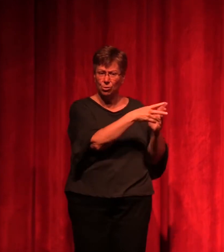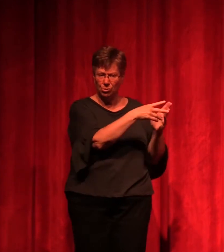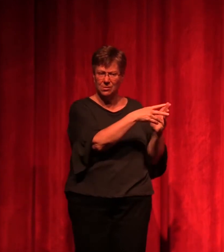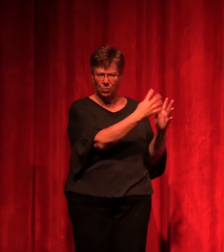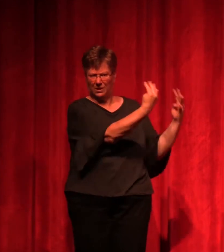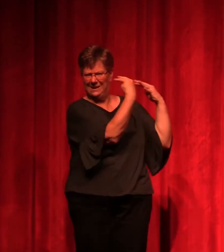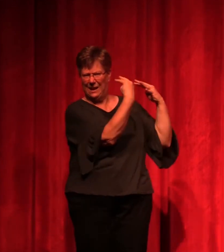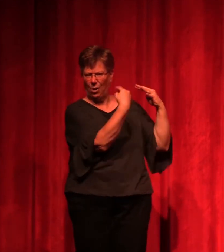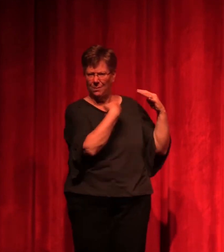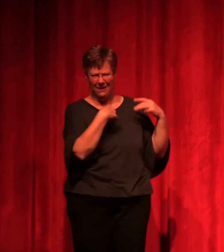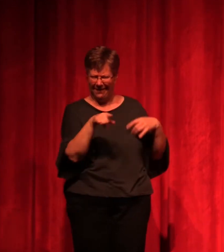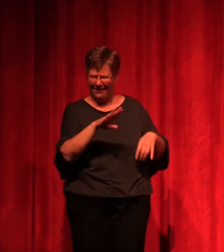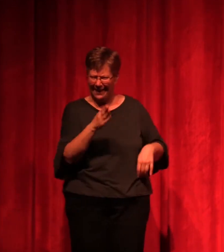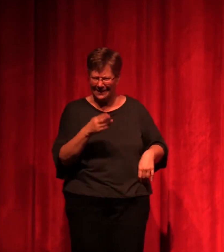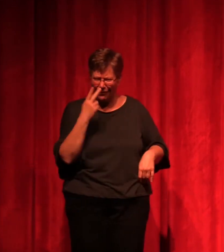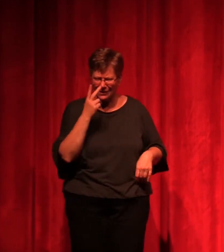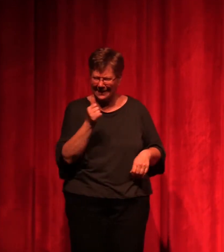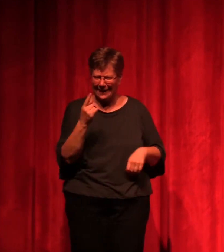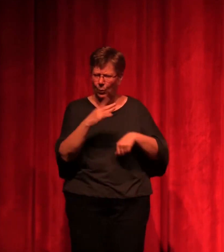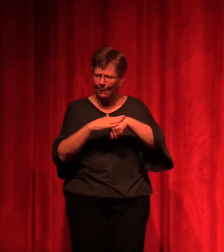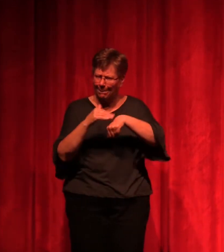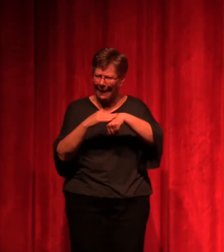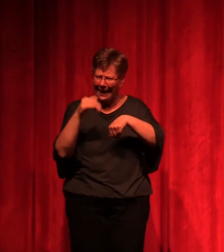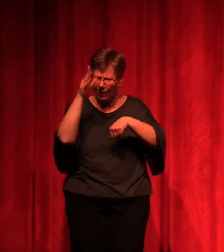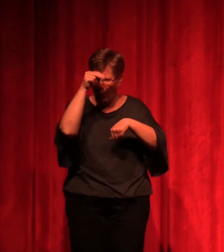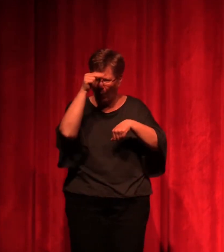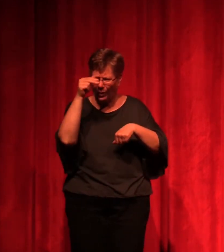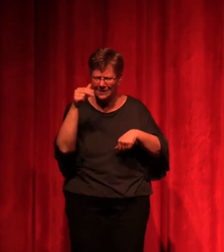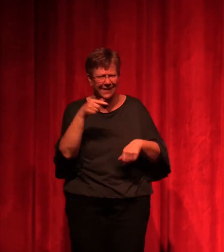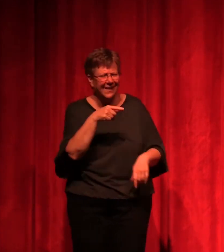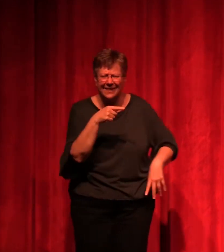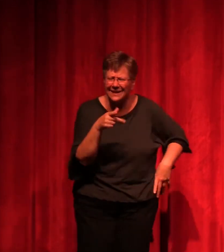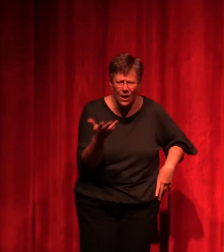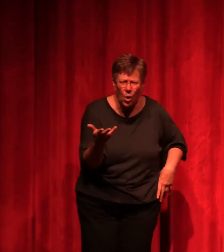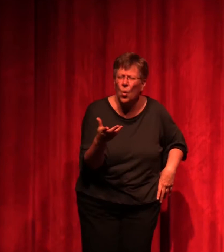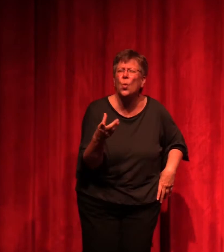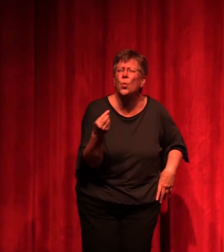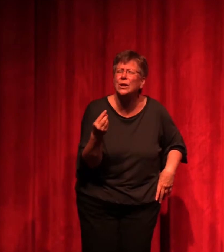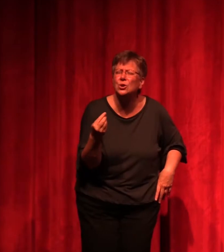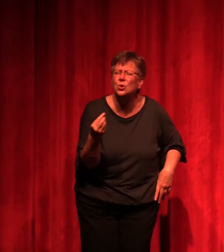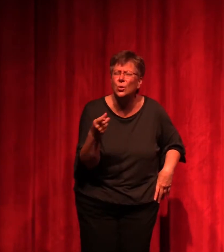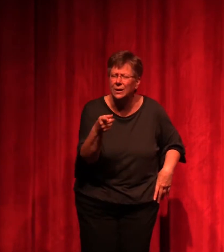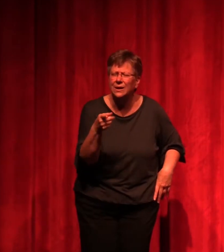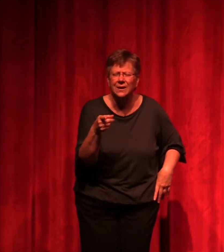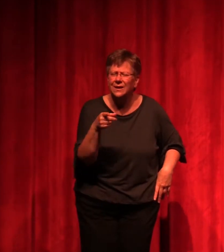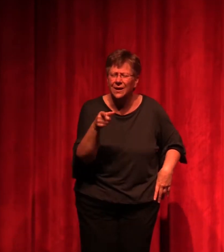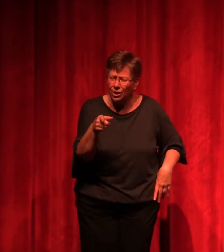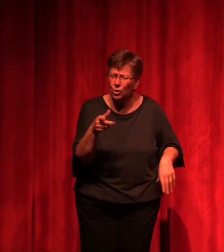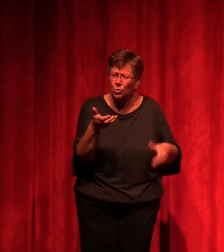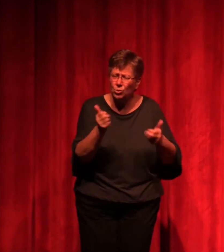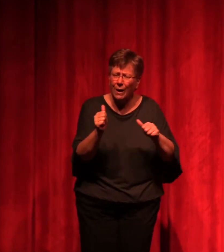was my nickname. I said, "Hey, Trek, you're supposed to be working on her feet, not taking her on a date."